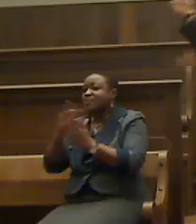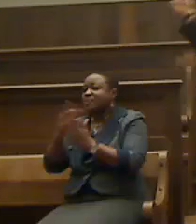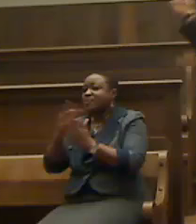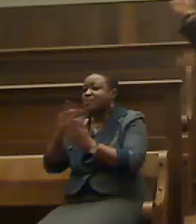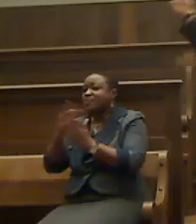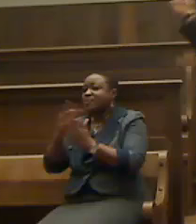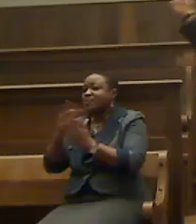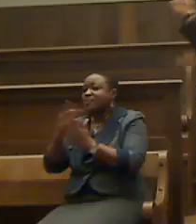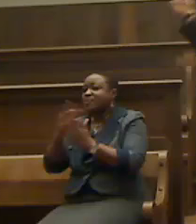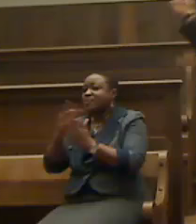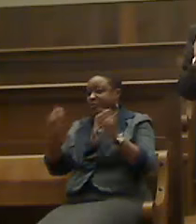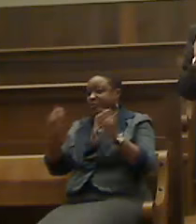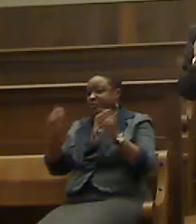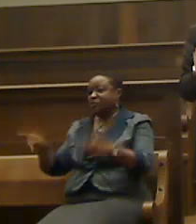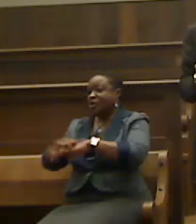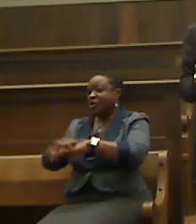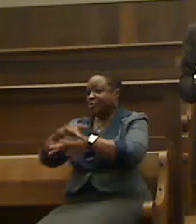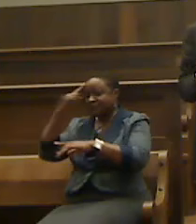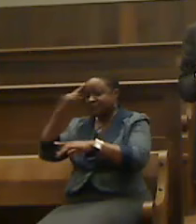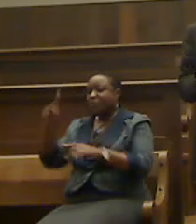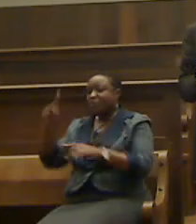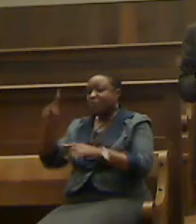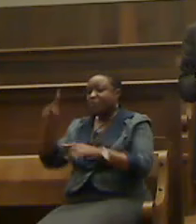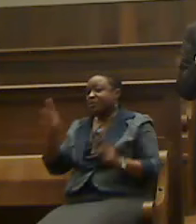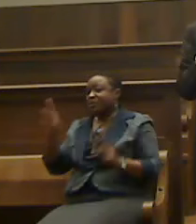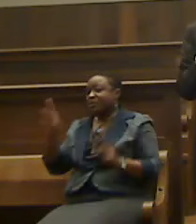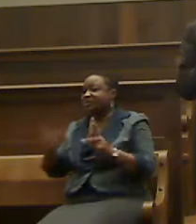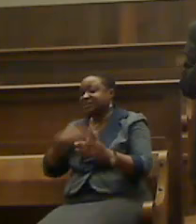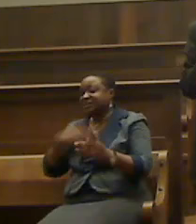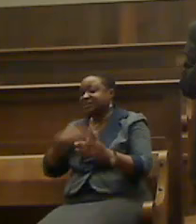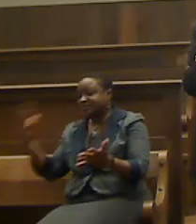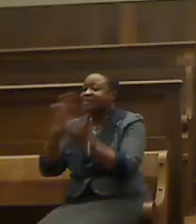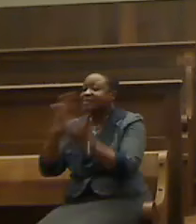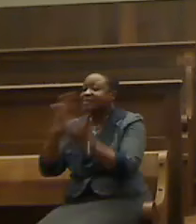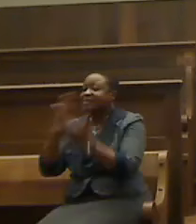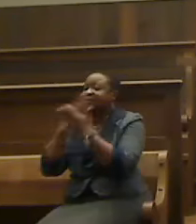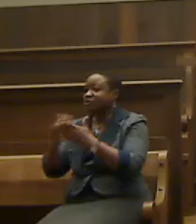opportunity on Earth for human beings. Please take advantage. Thank you all very much.